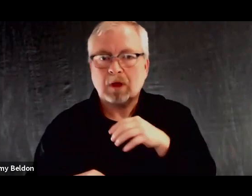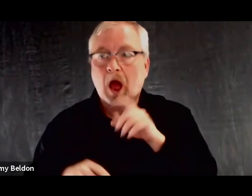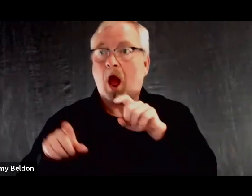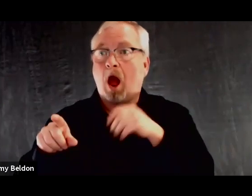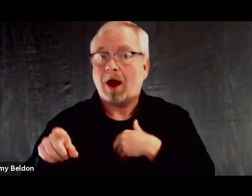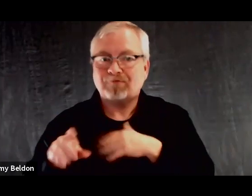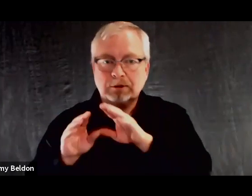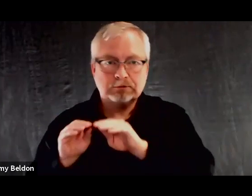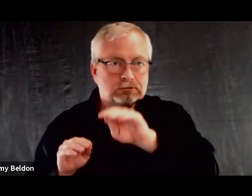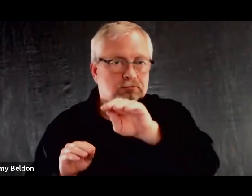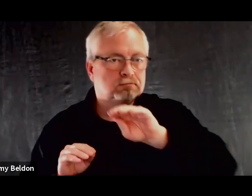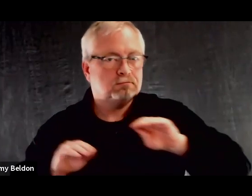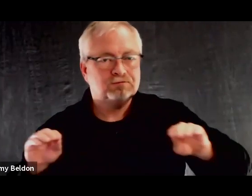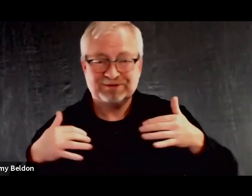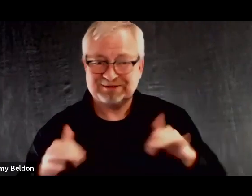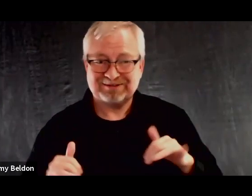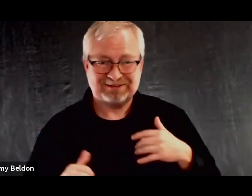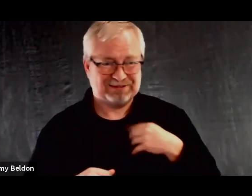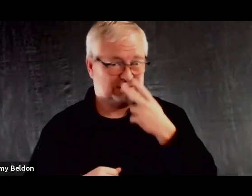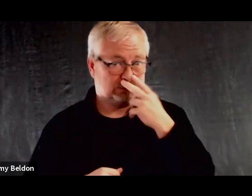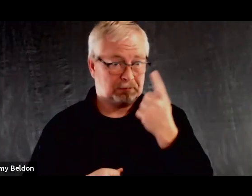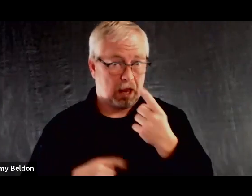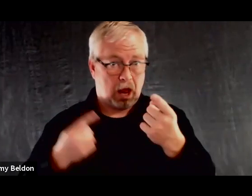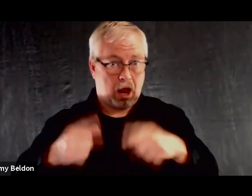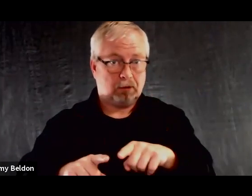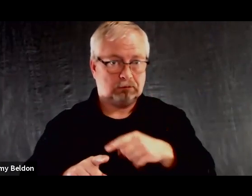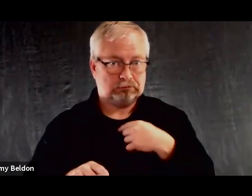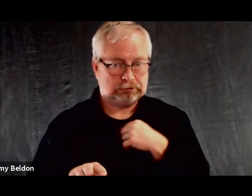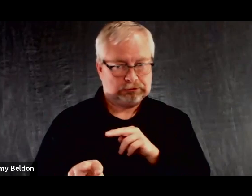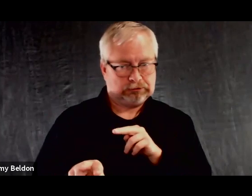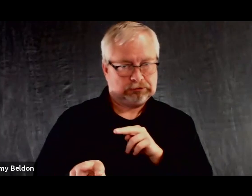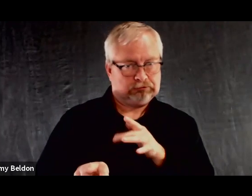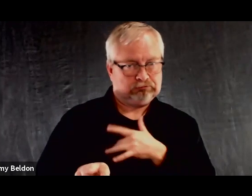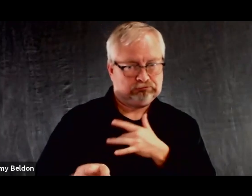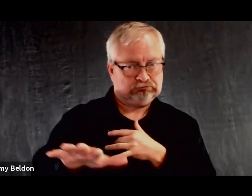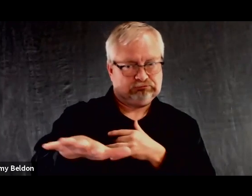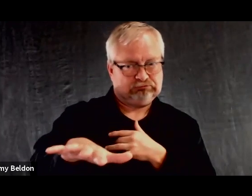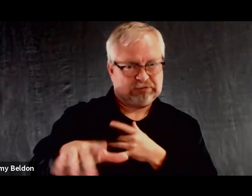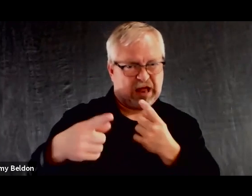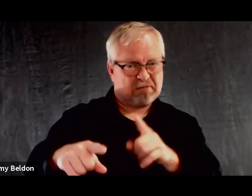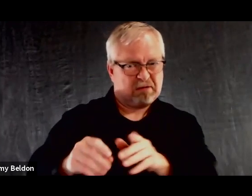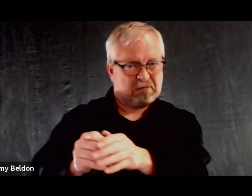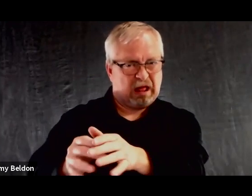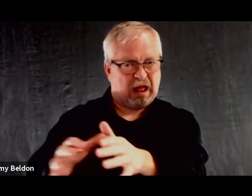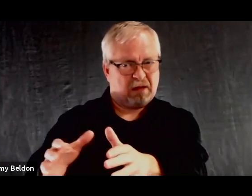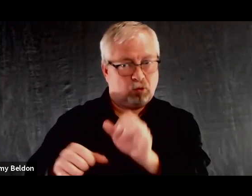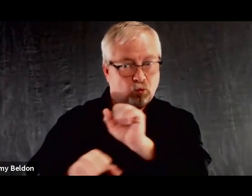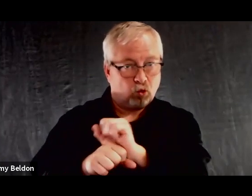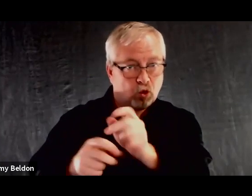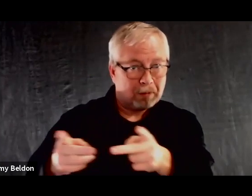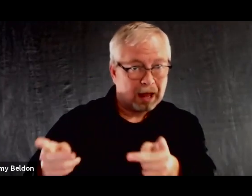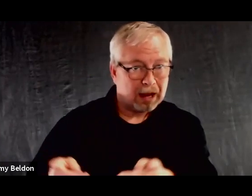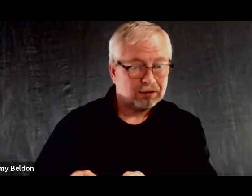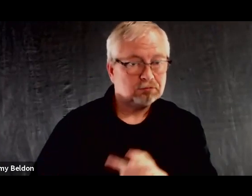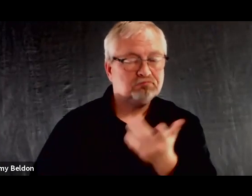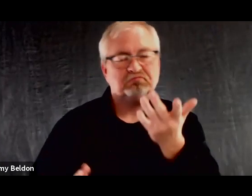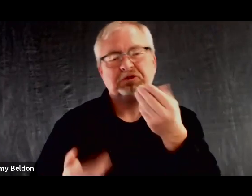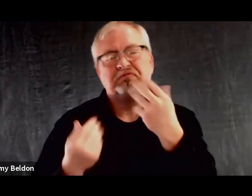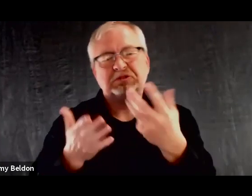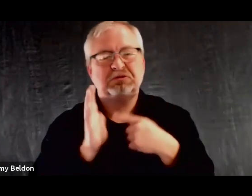be a case identified in a workplace in which, like a meat